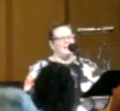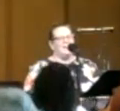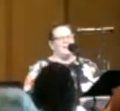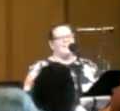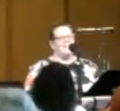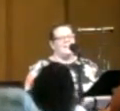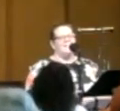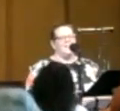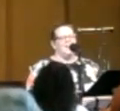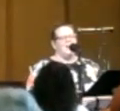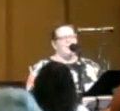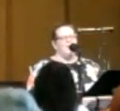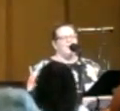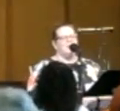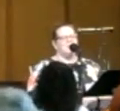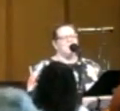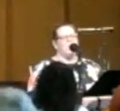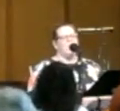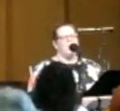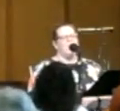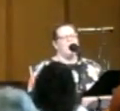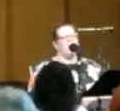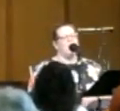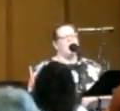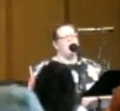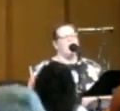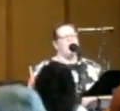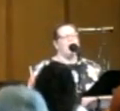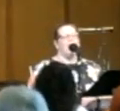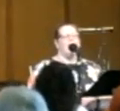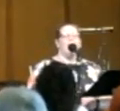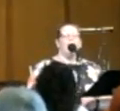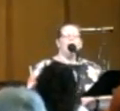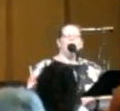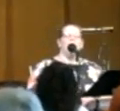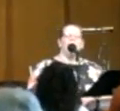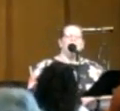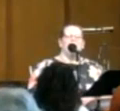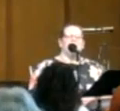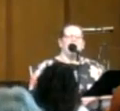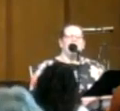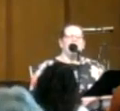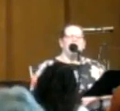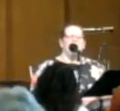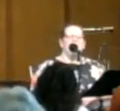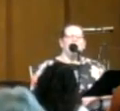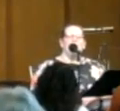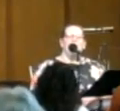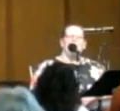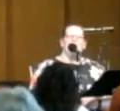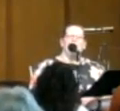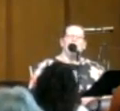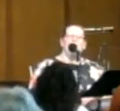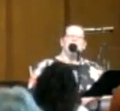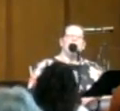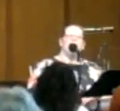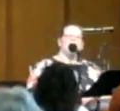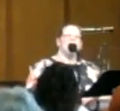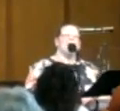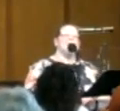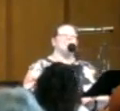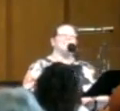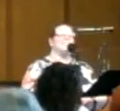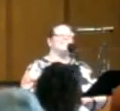finding. There is more hope somewhere.